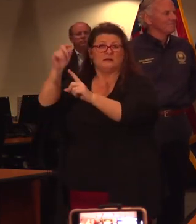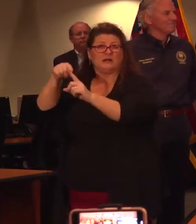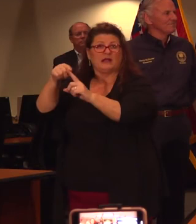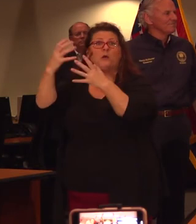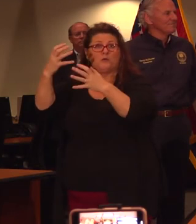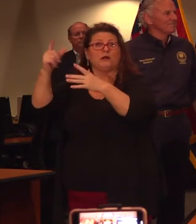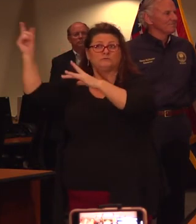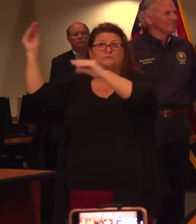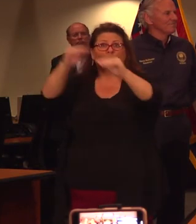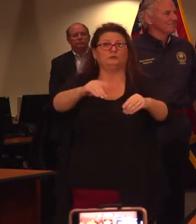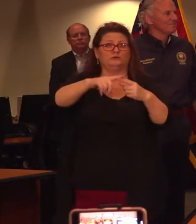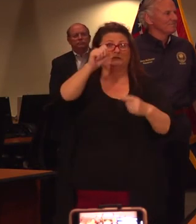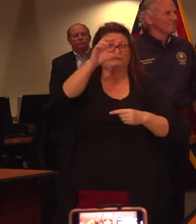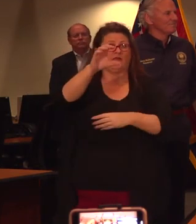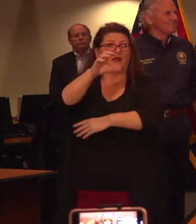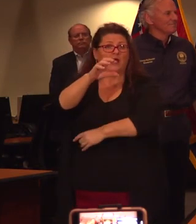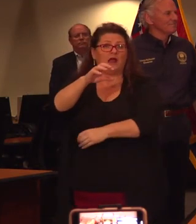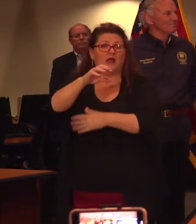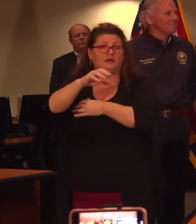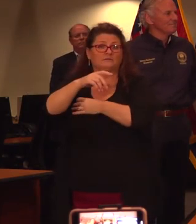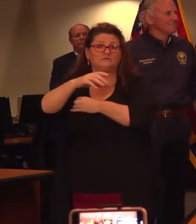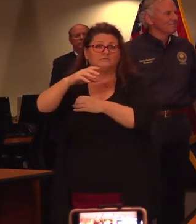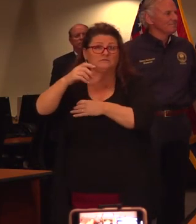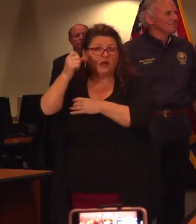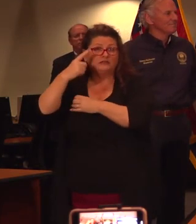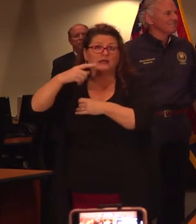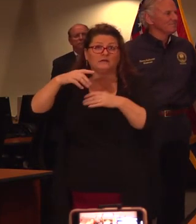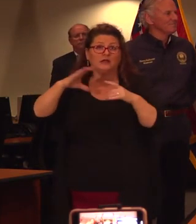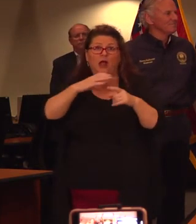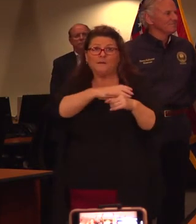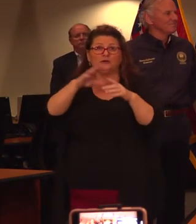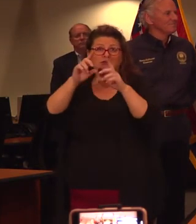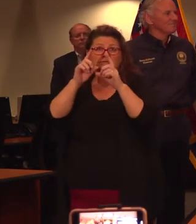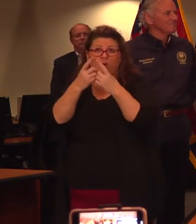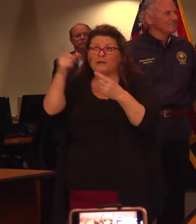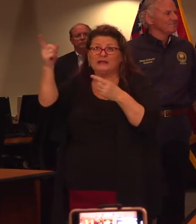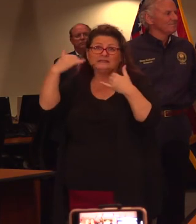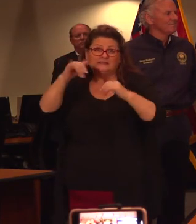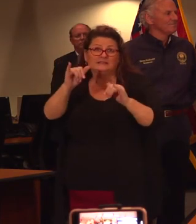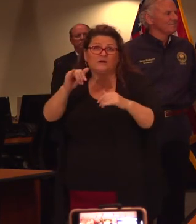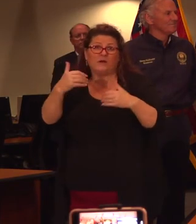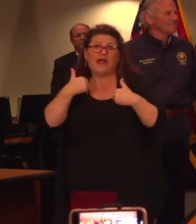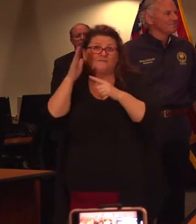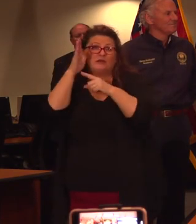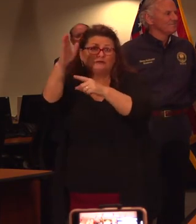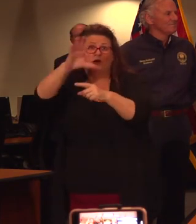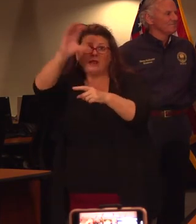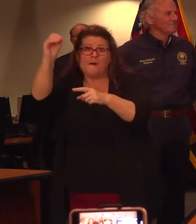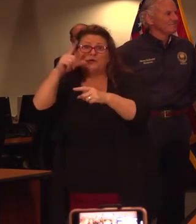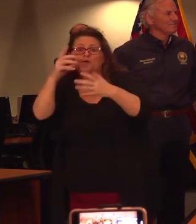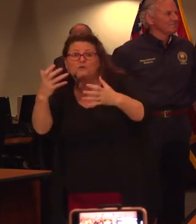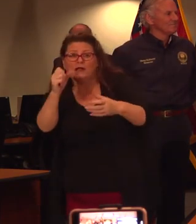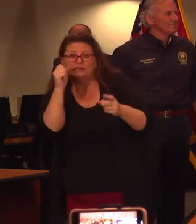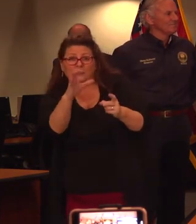to come to South Carolina. There is business as usual out there for us at the Commerce Department. We are still talking to future companies that are looking to